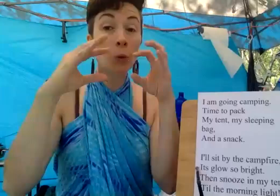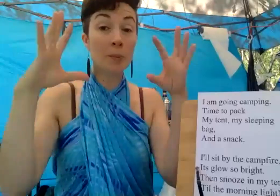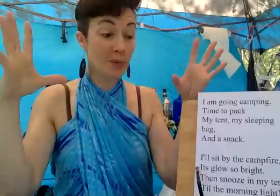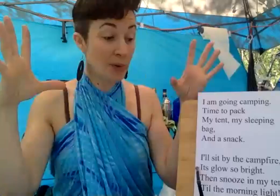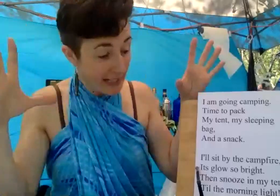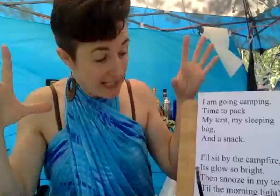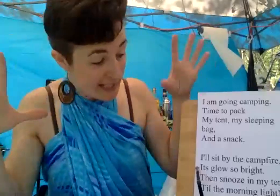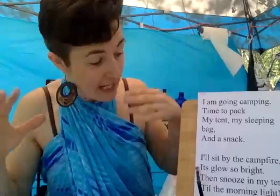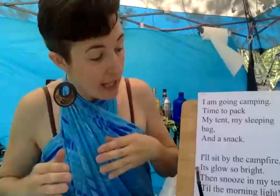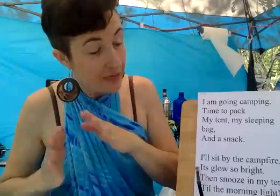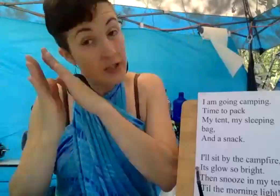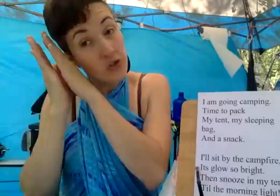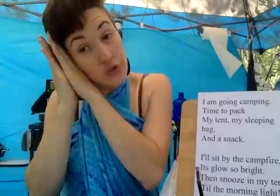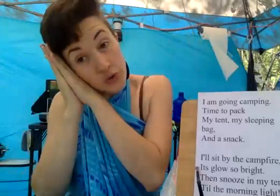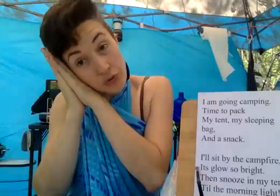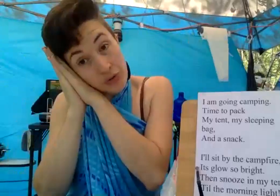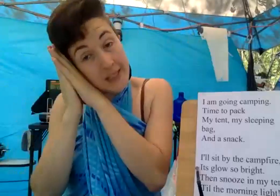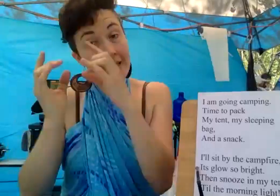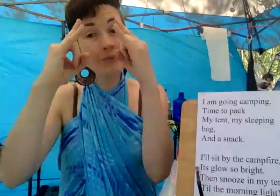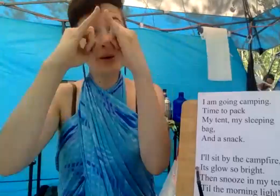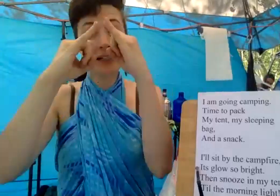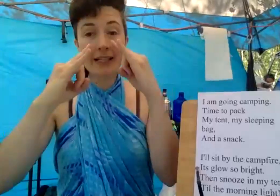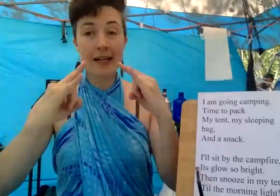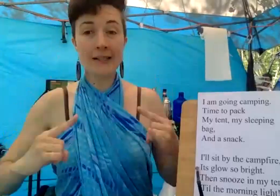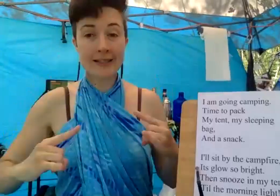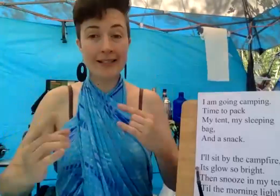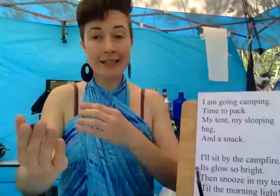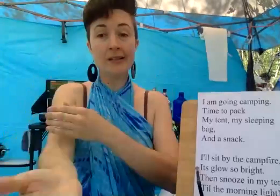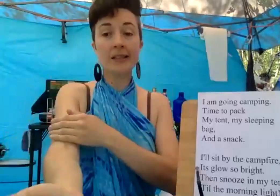so bright, then snooze in my tent till the